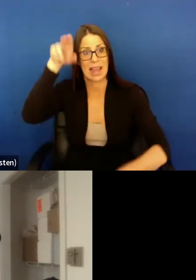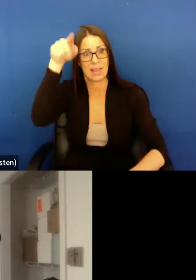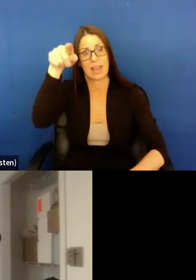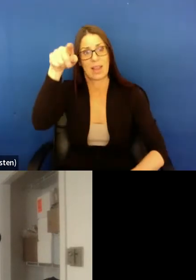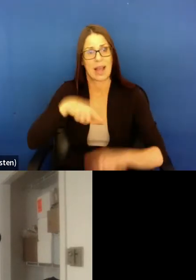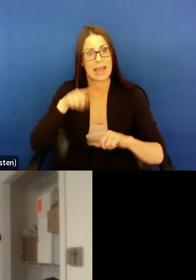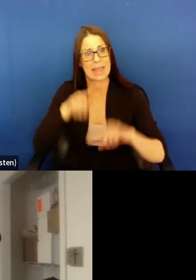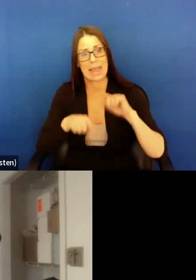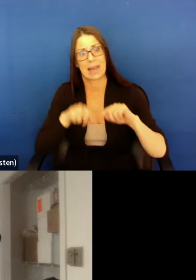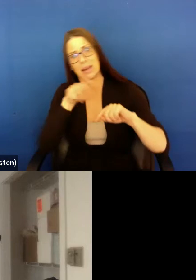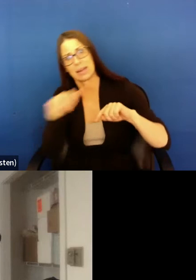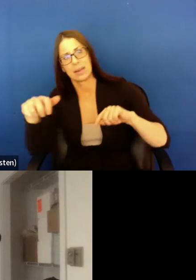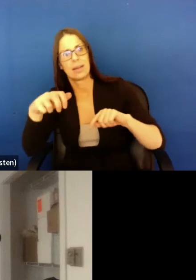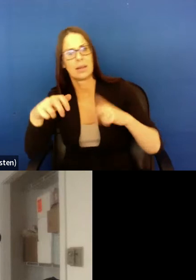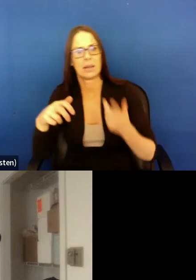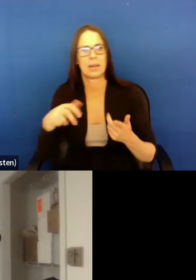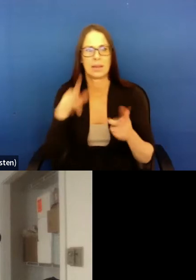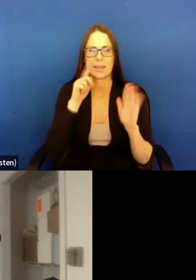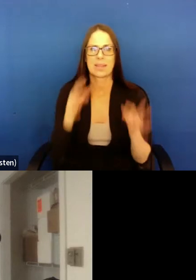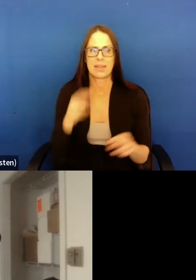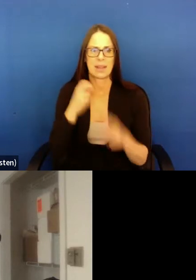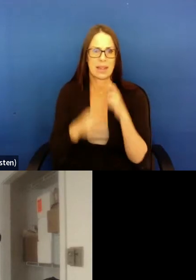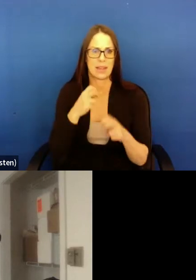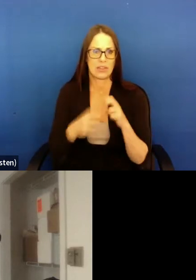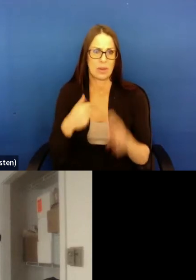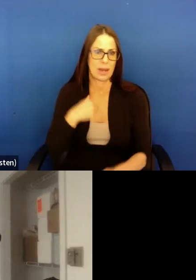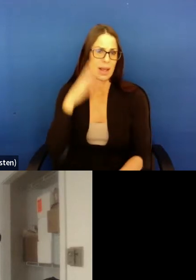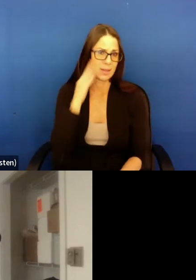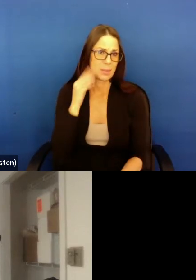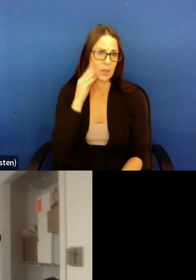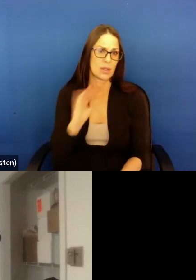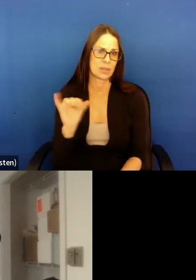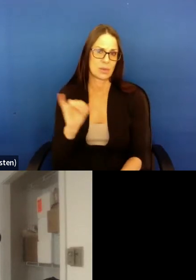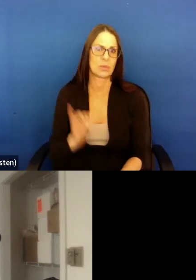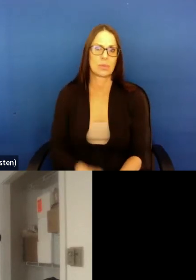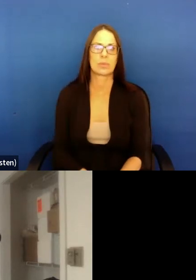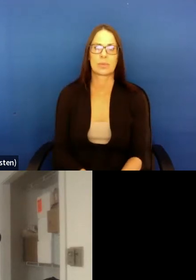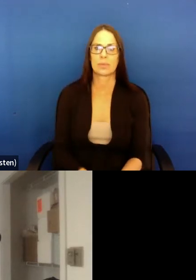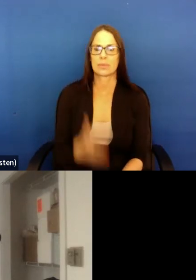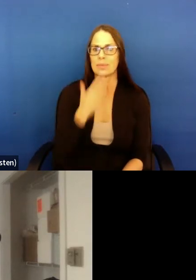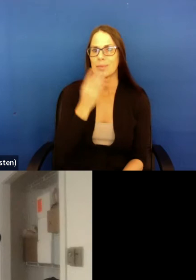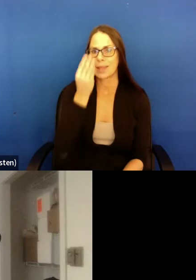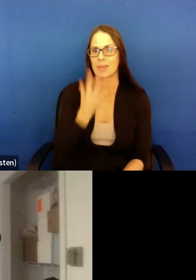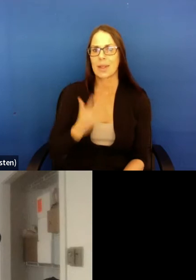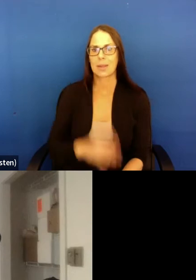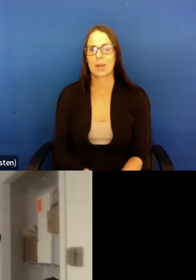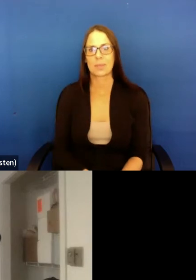other side. So that's definitely an issue that I experienced too. Thank you for letting me know that.